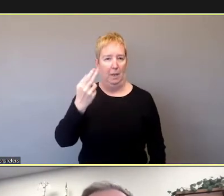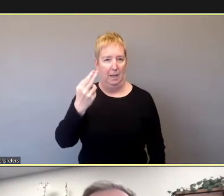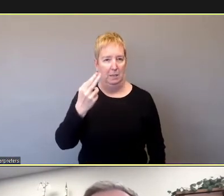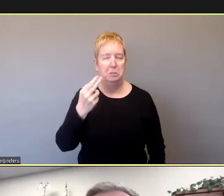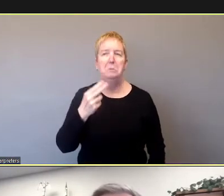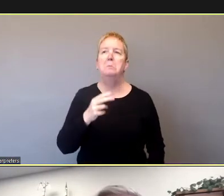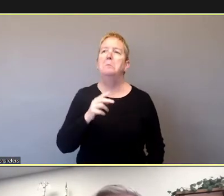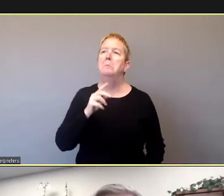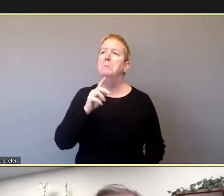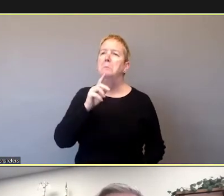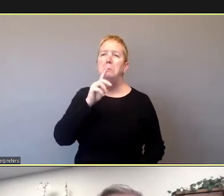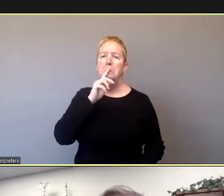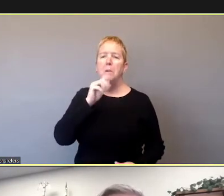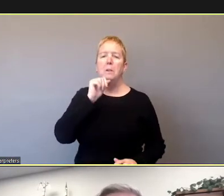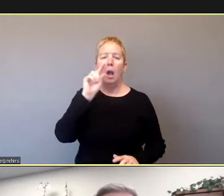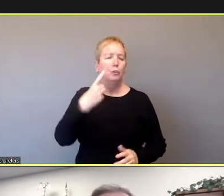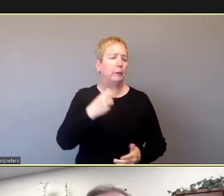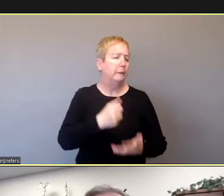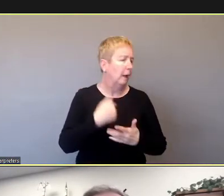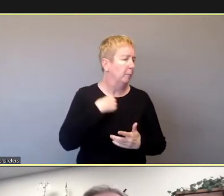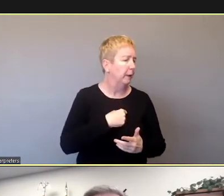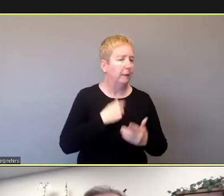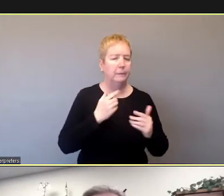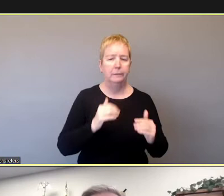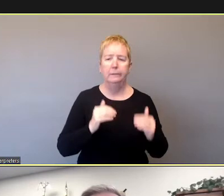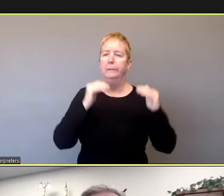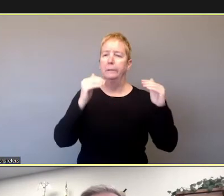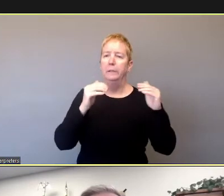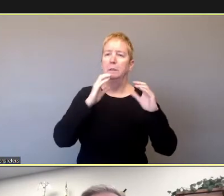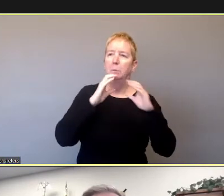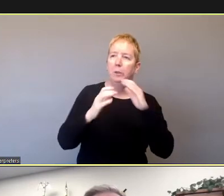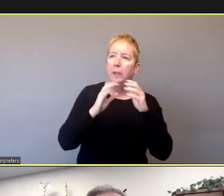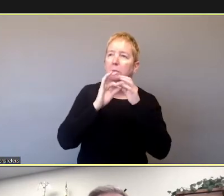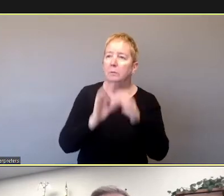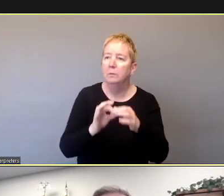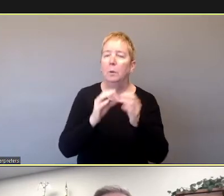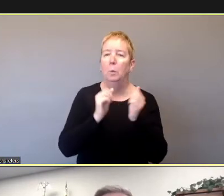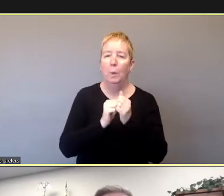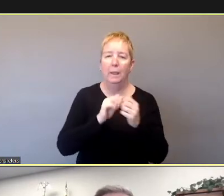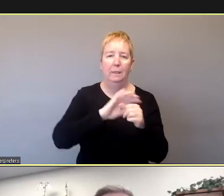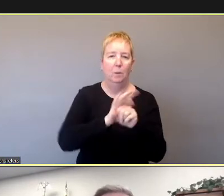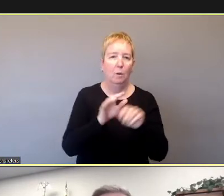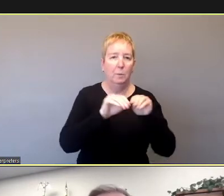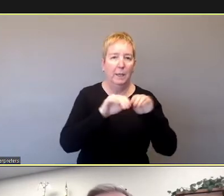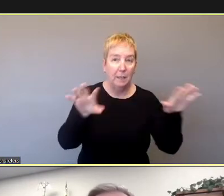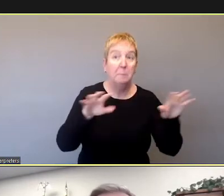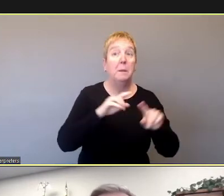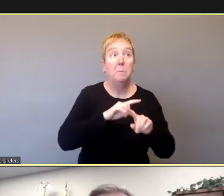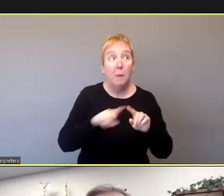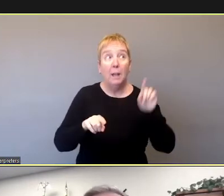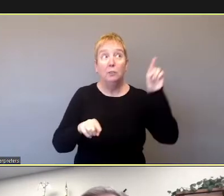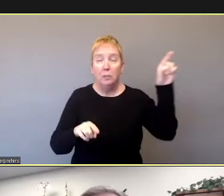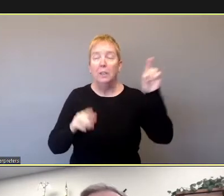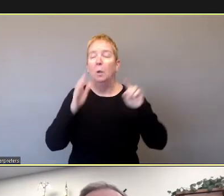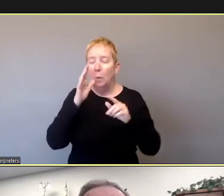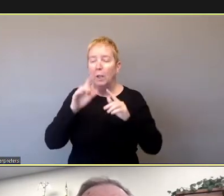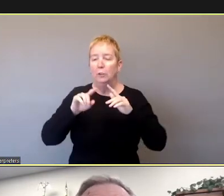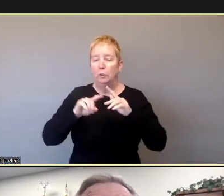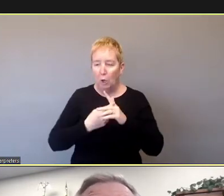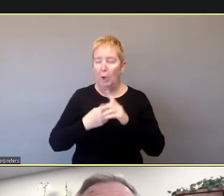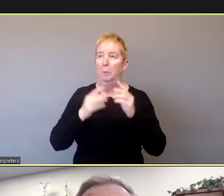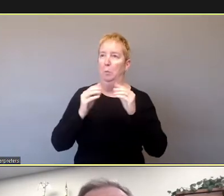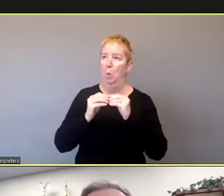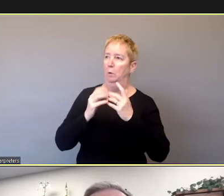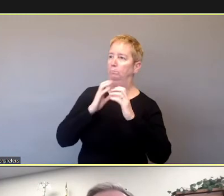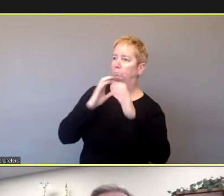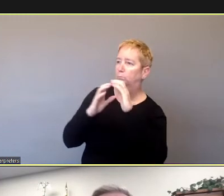new level of communication regarding the pandemic, but to begin to look into and start communicating a lot more with all of